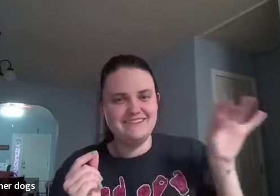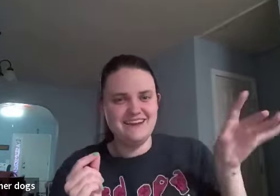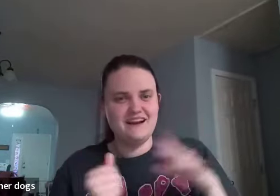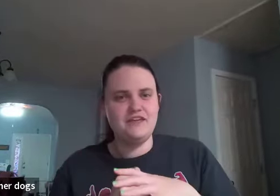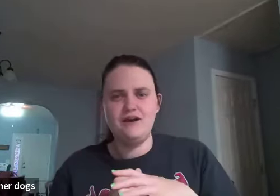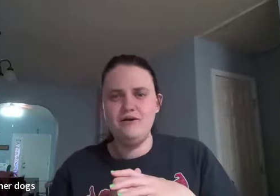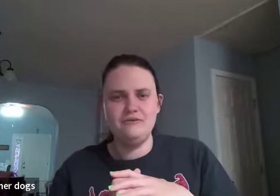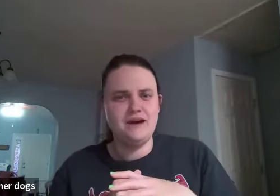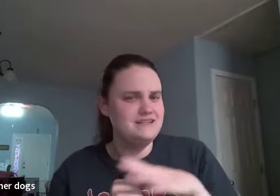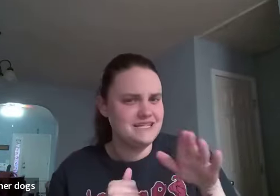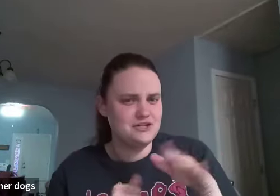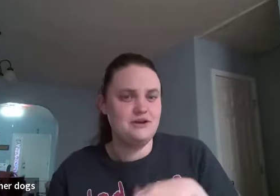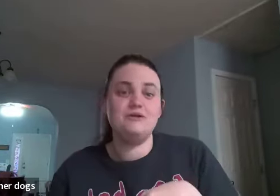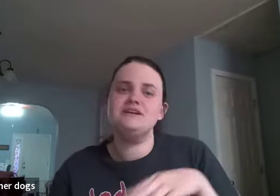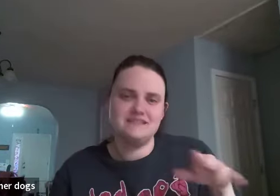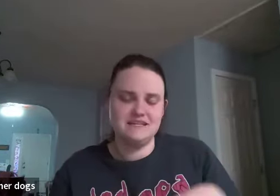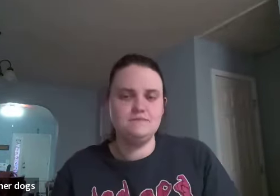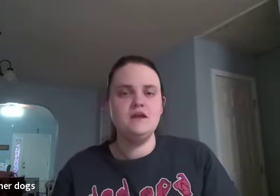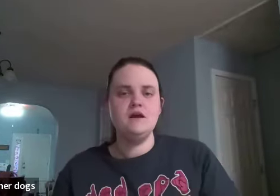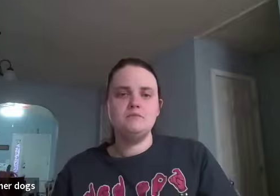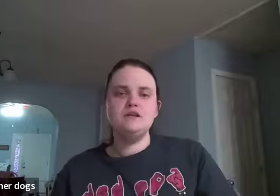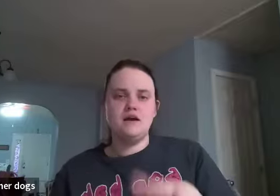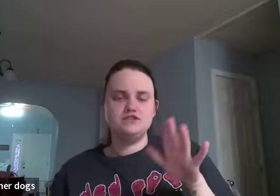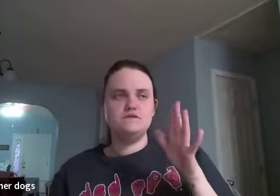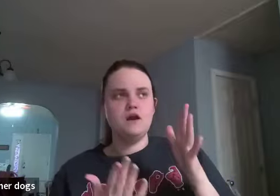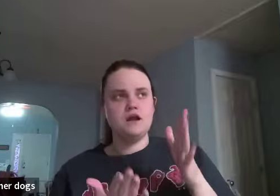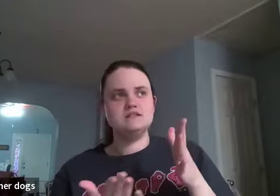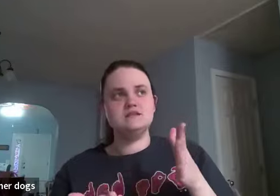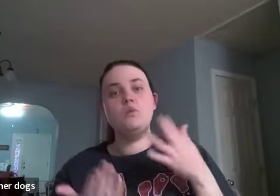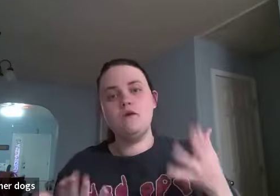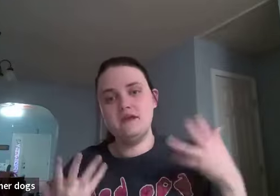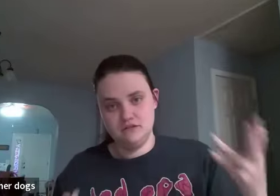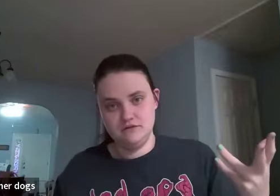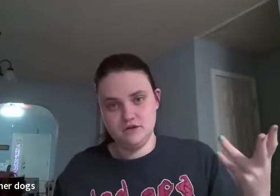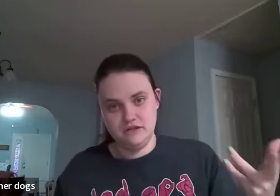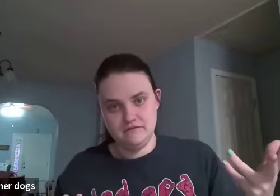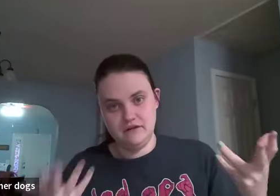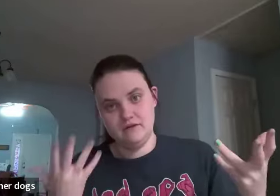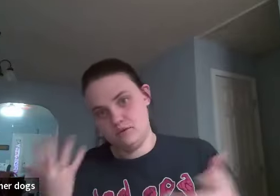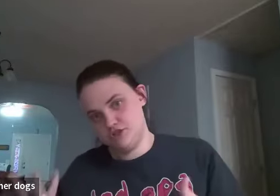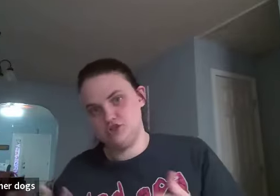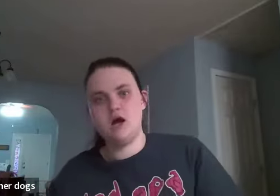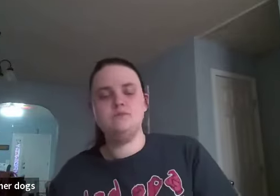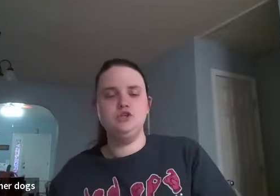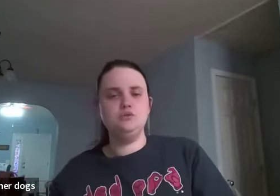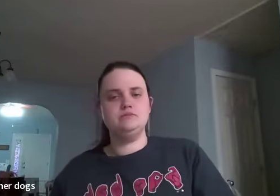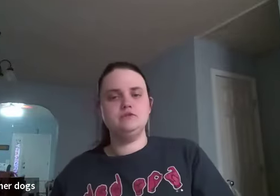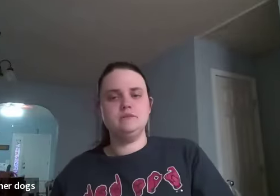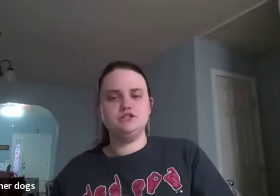and there, and I think, oh, I didn't show you, or yes, I did. But yeah, so if you're asking someone what they do for a living, like what's your job, you would pretty much